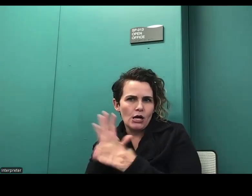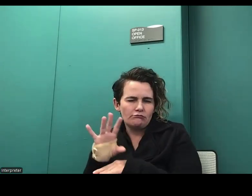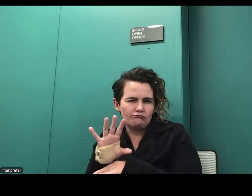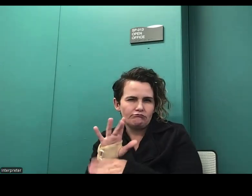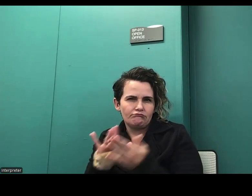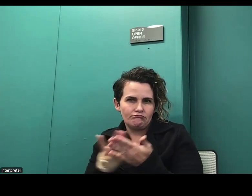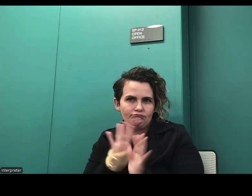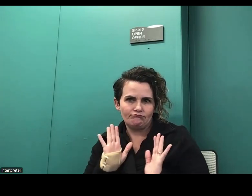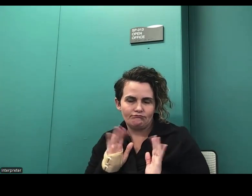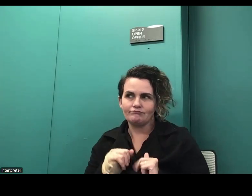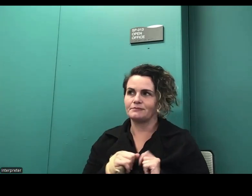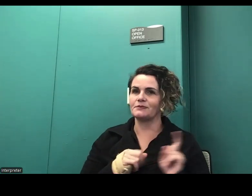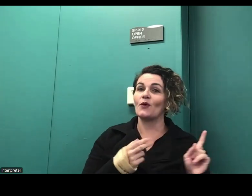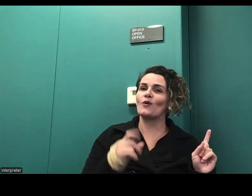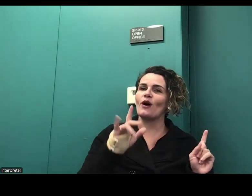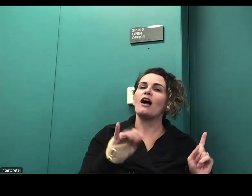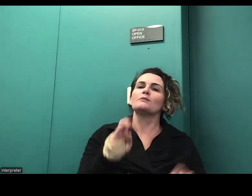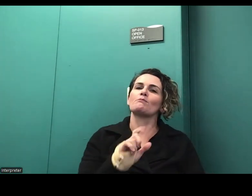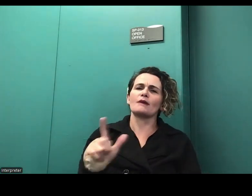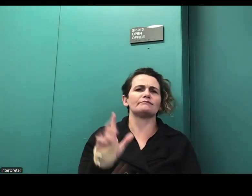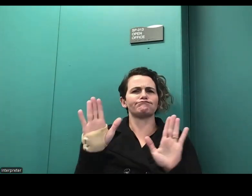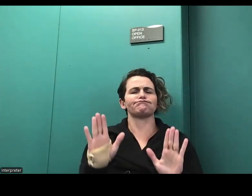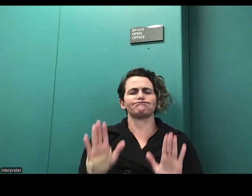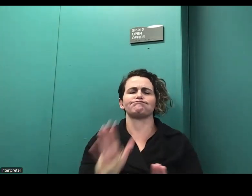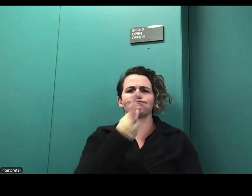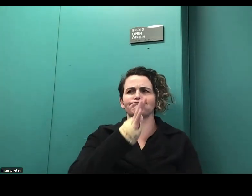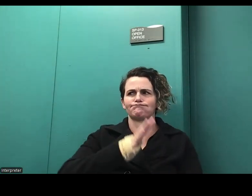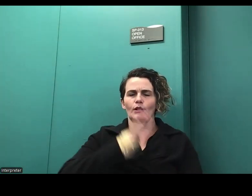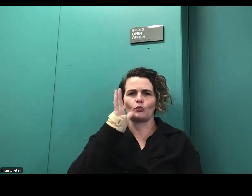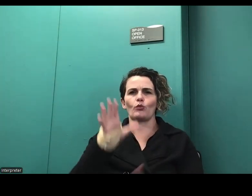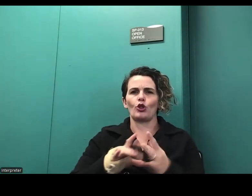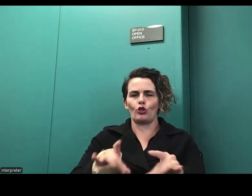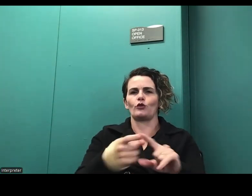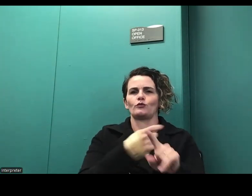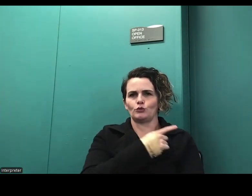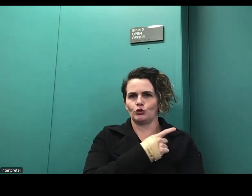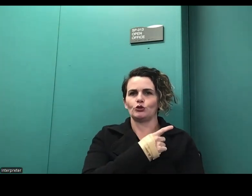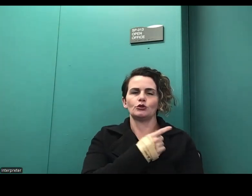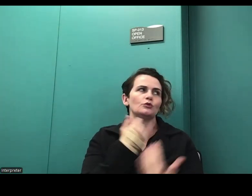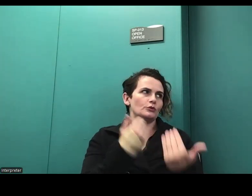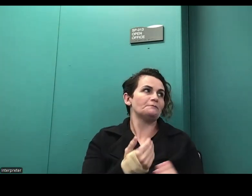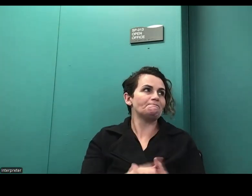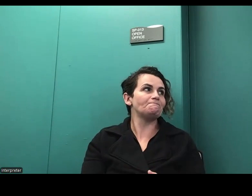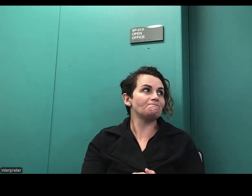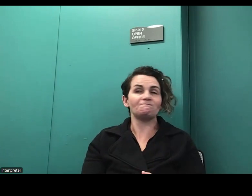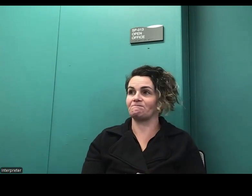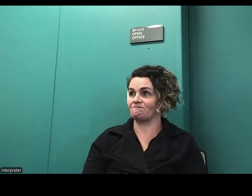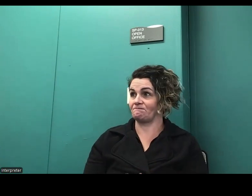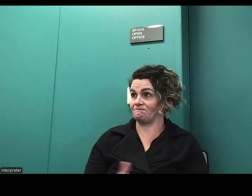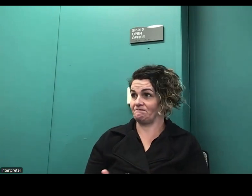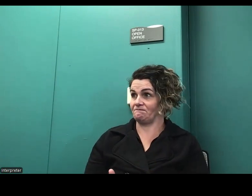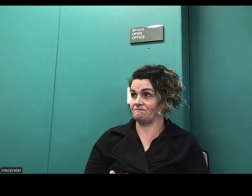Here we go. Okay, Holly Bell, she's fantastic. We're going to learn from her. You have the floor, and good luck. Can you turn it on now?